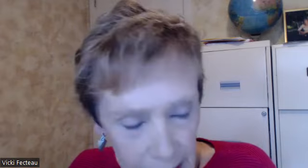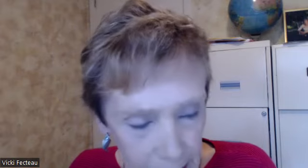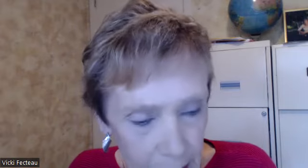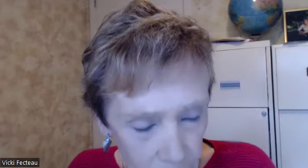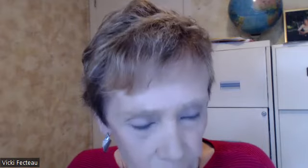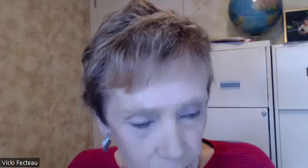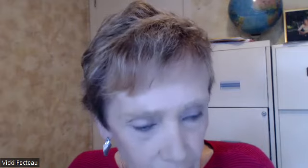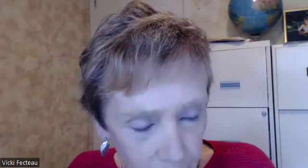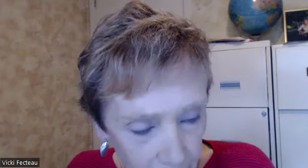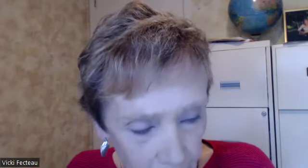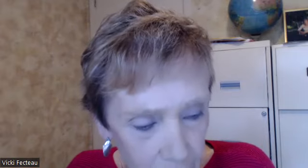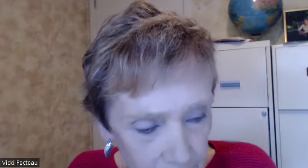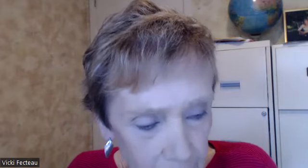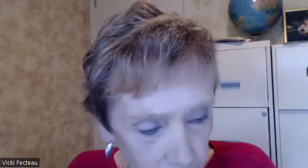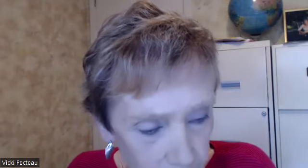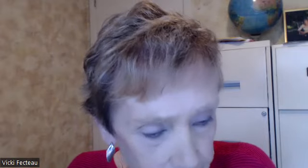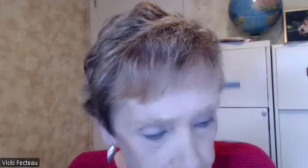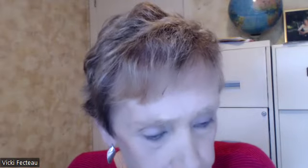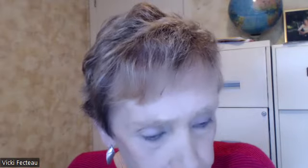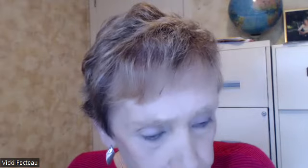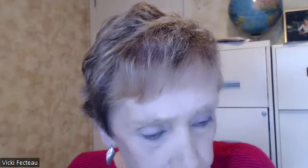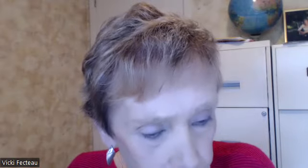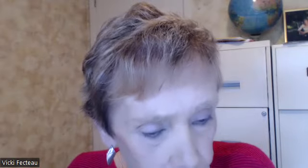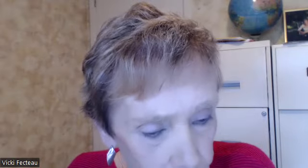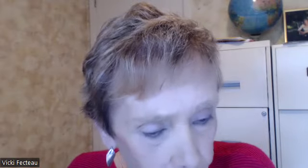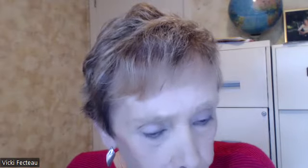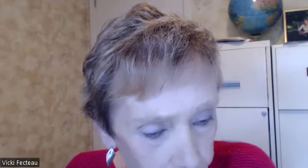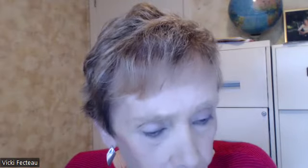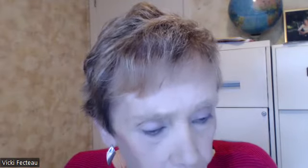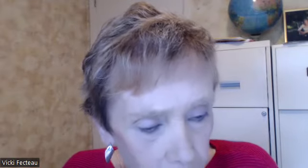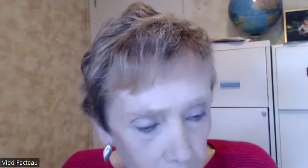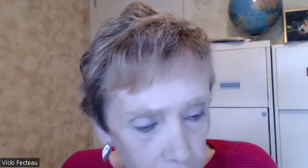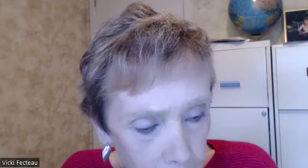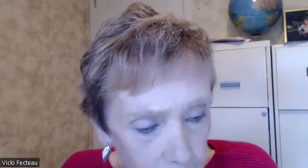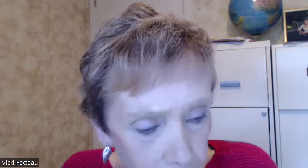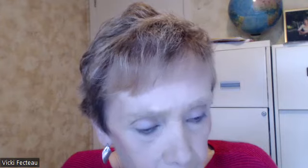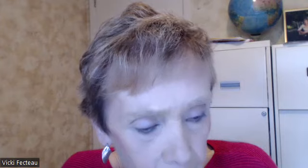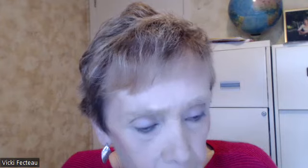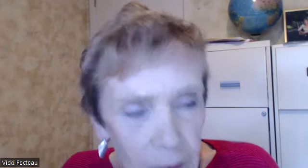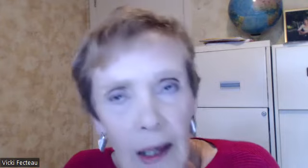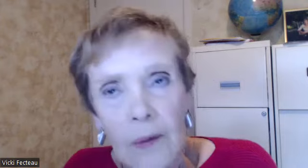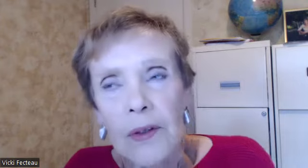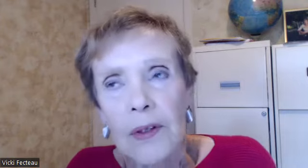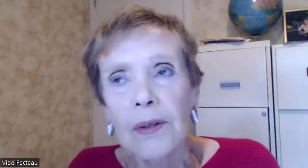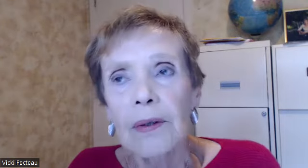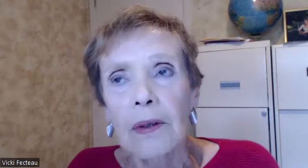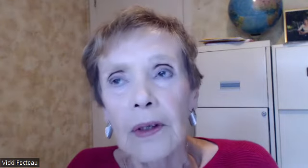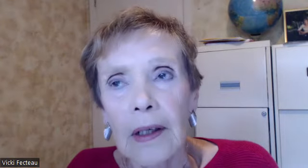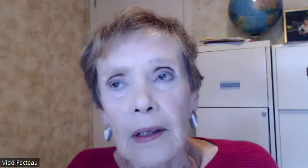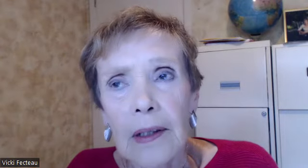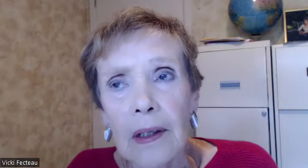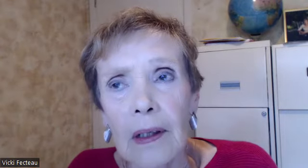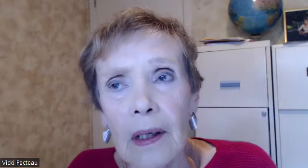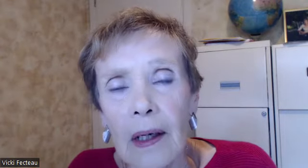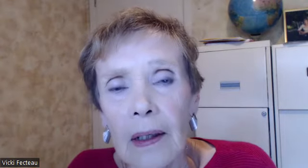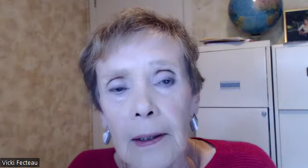26 letters of the alphabet. when I was learning it,